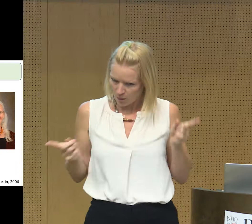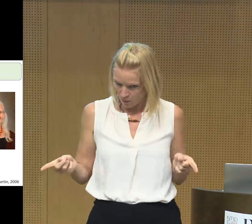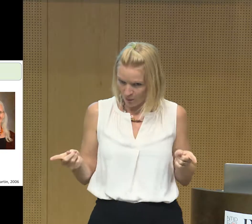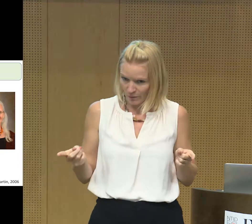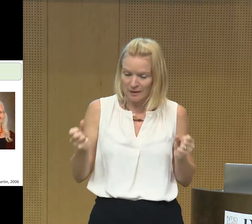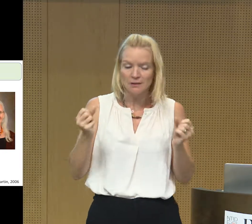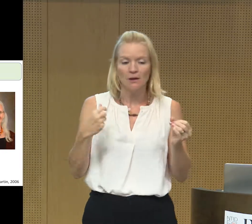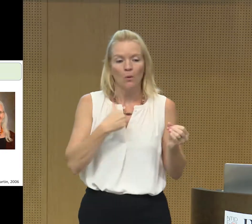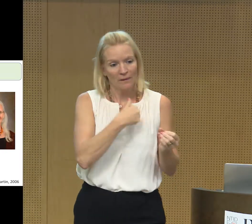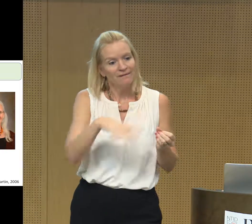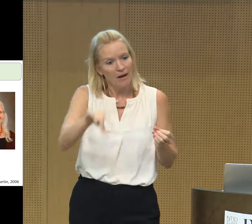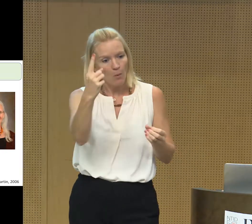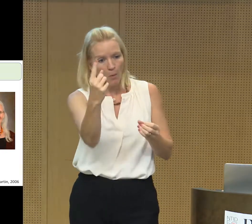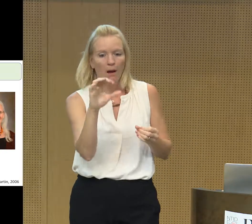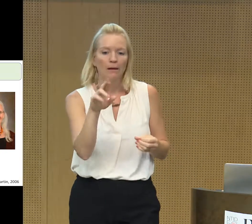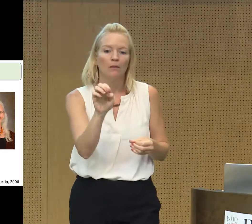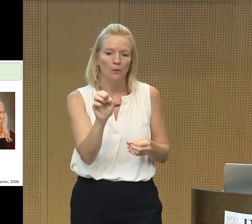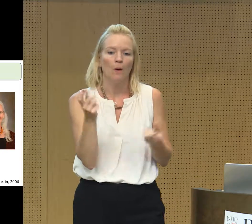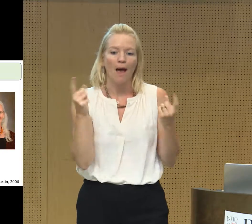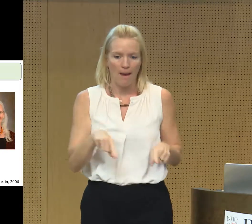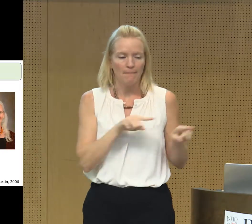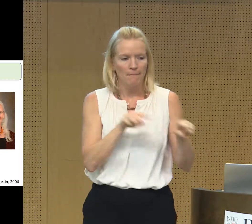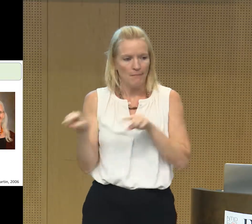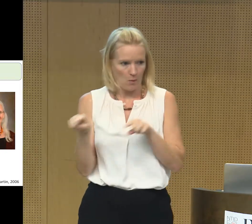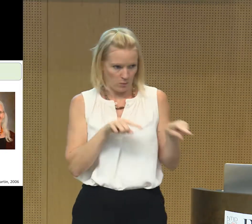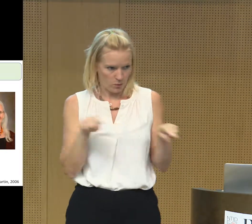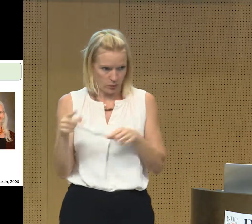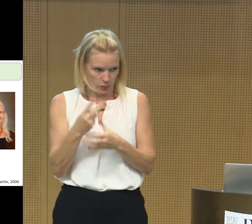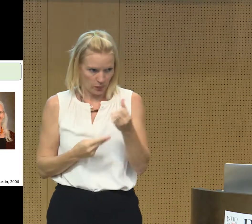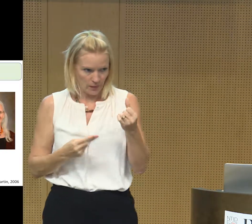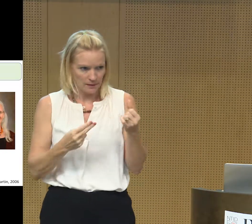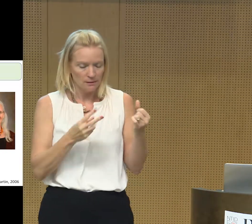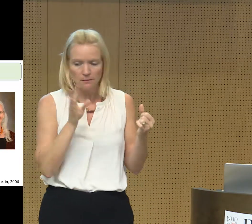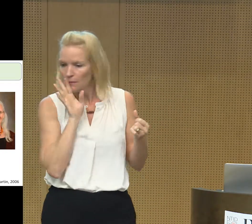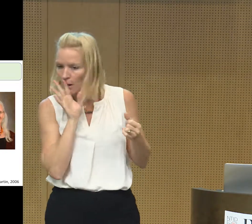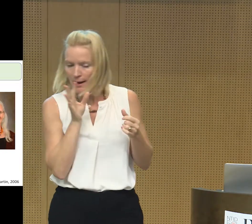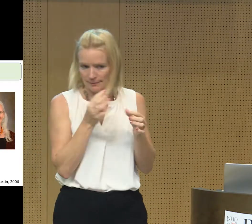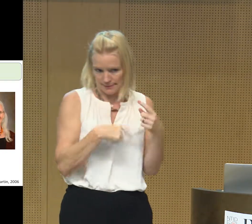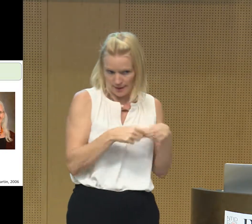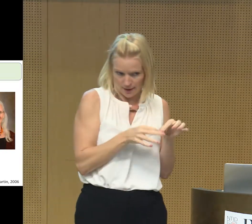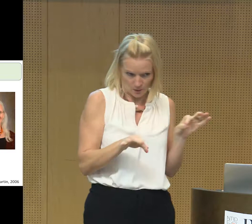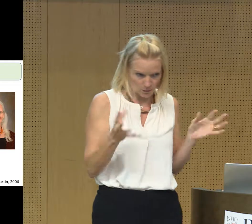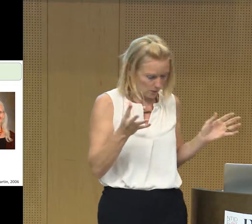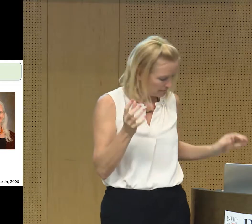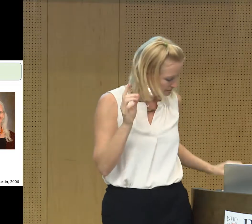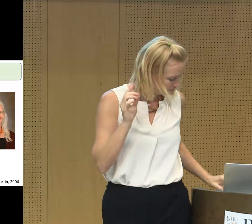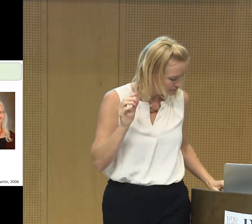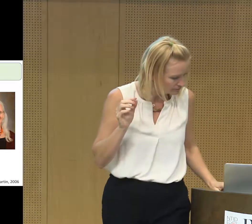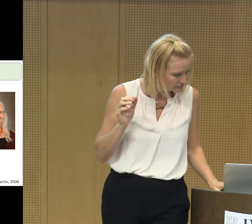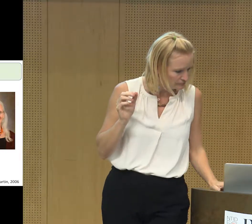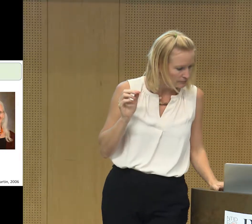Babies like both signed languages and spoken languages, so we did find one cue that is in both of